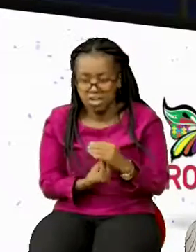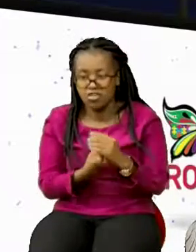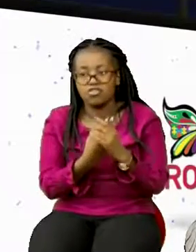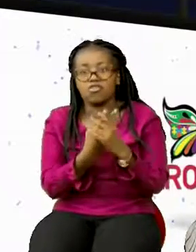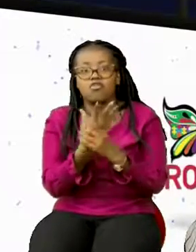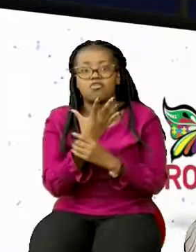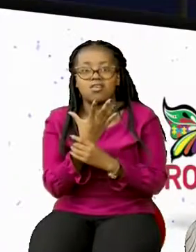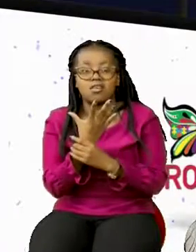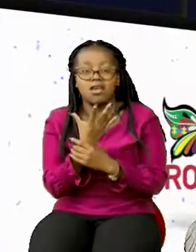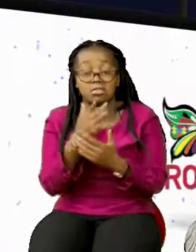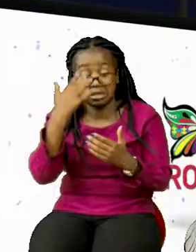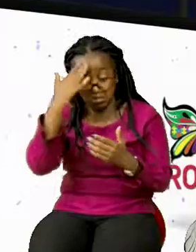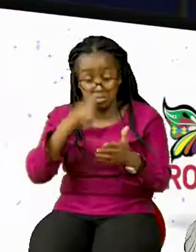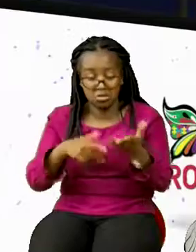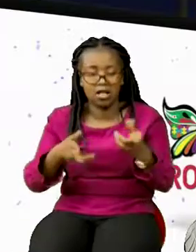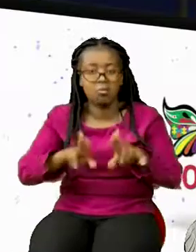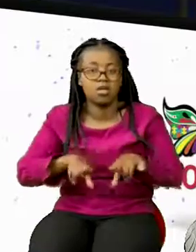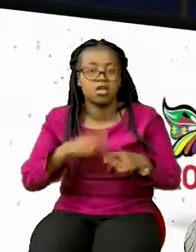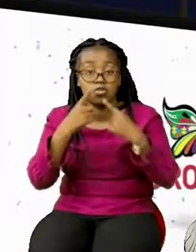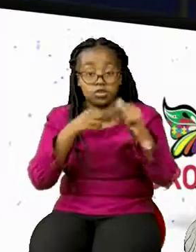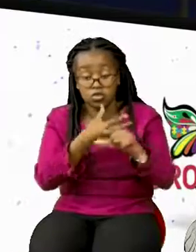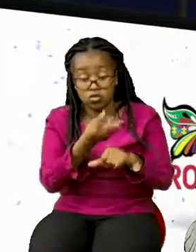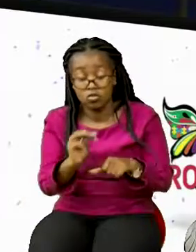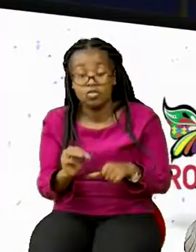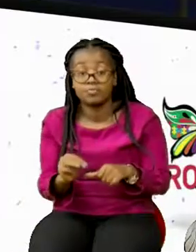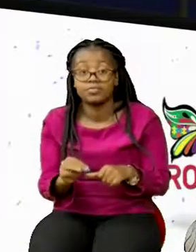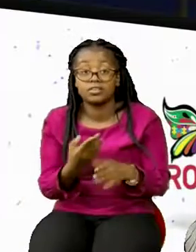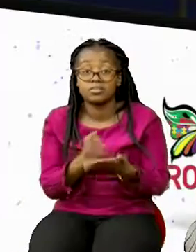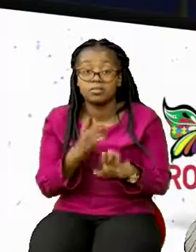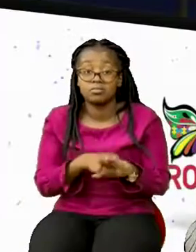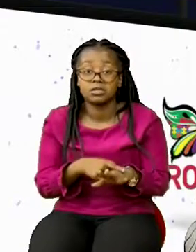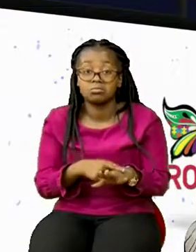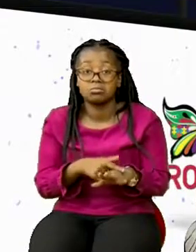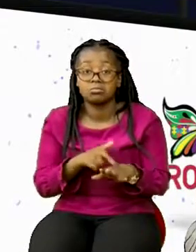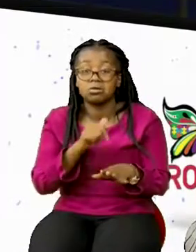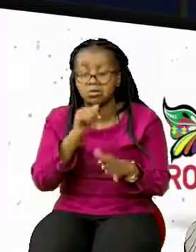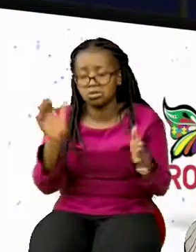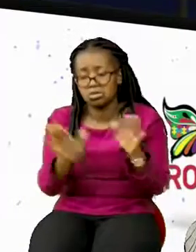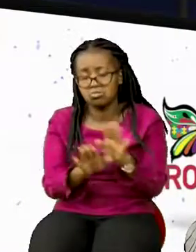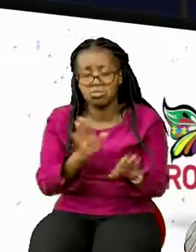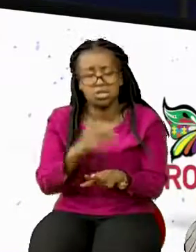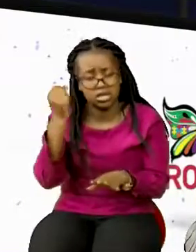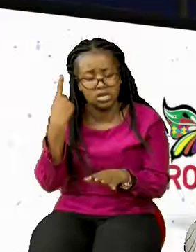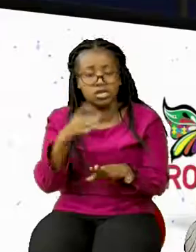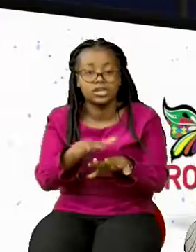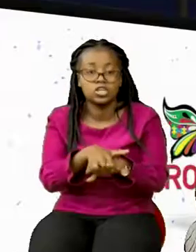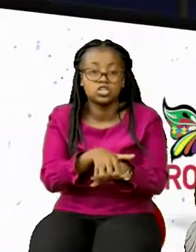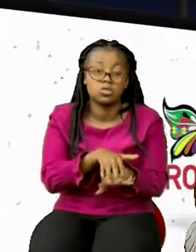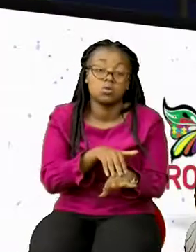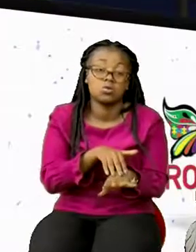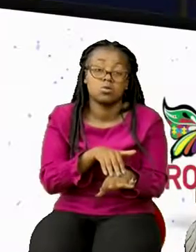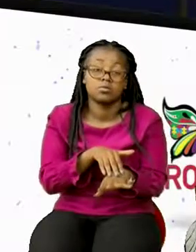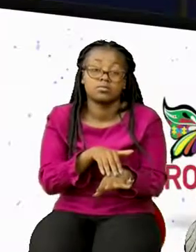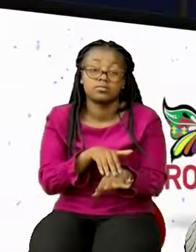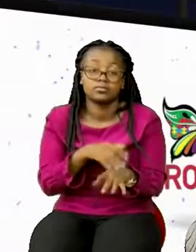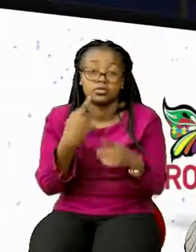is going on. And talking to them sometimes, remember, it is not everything that they can process. It is usually a slow and painful thing